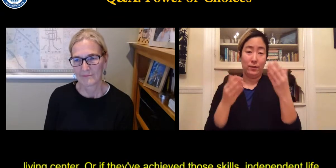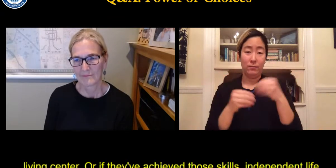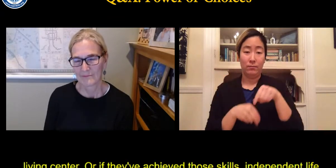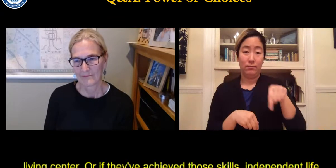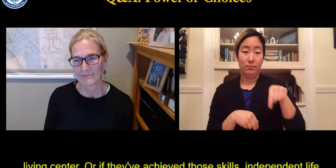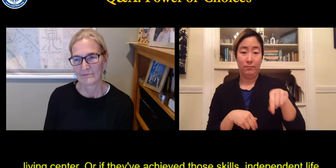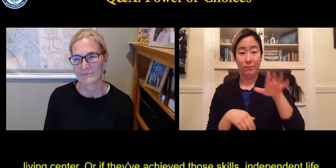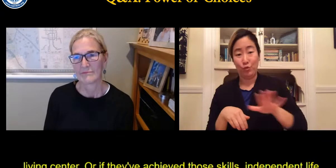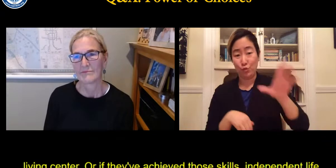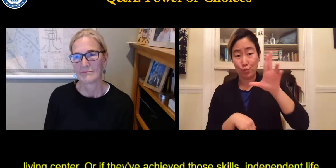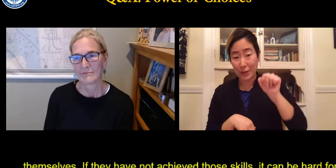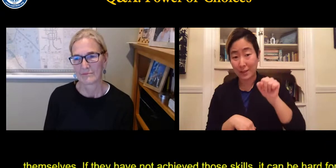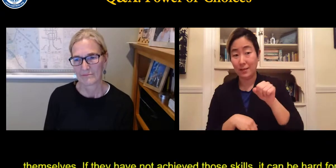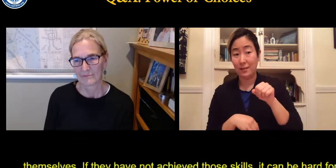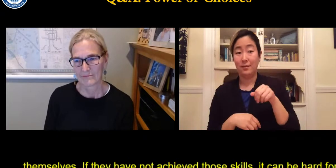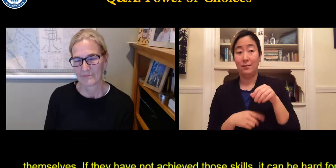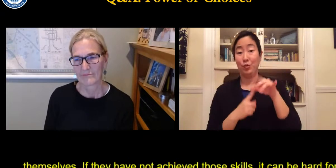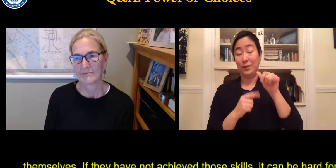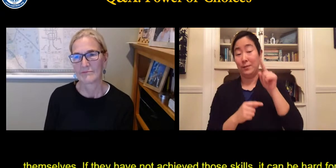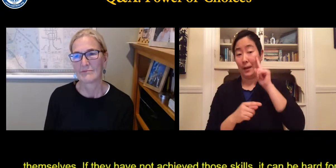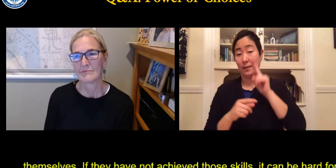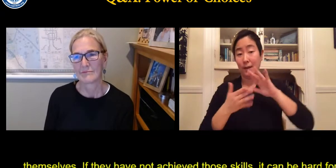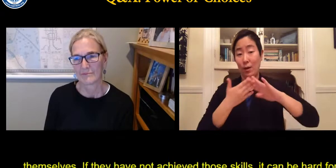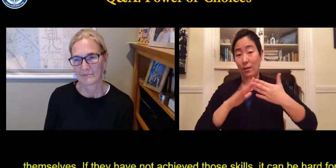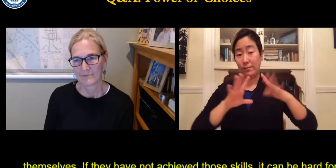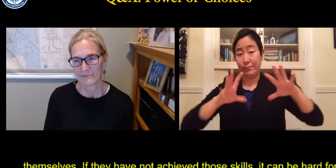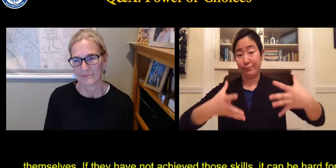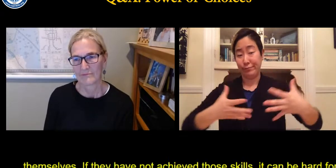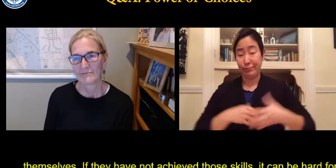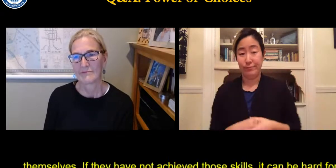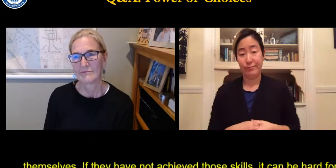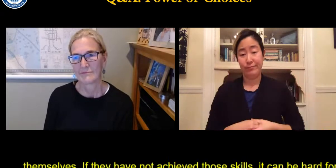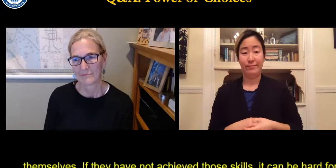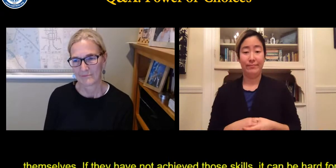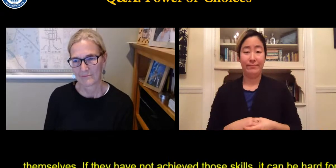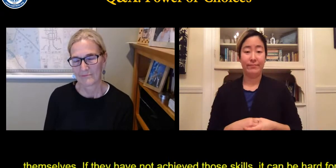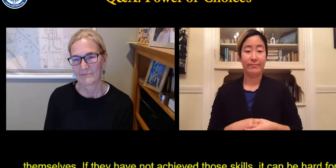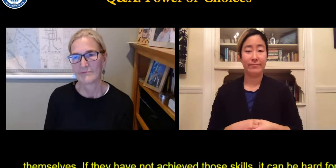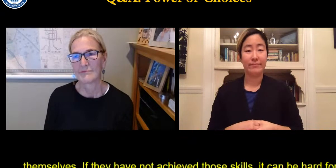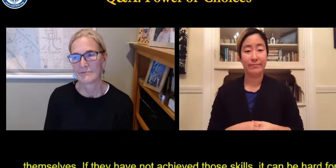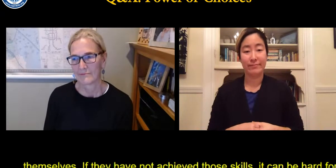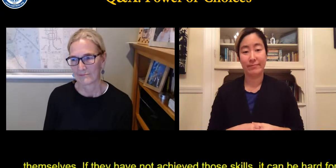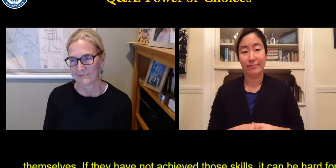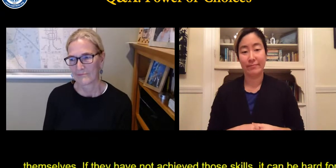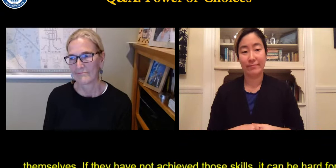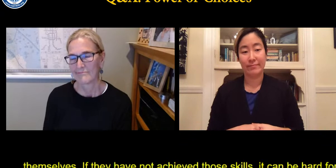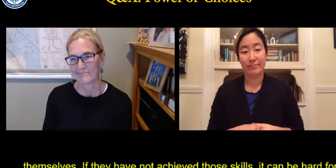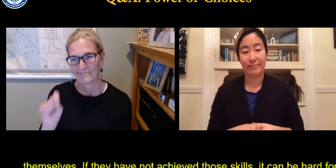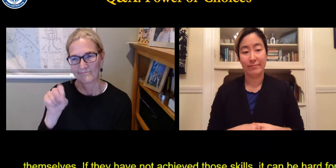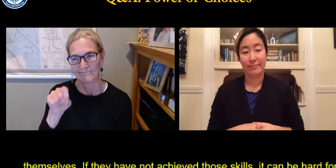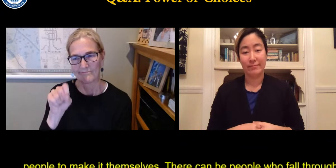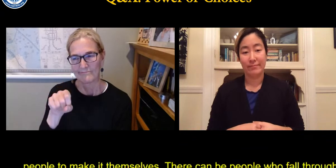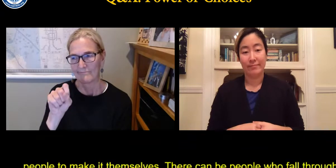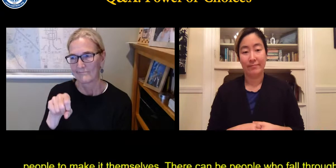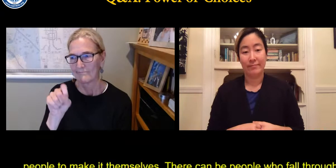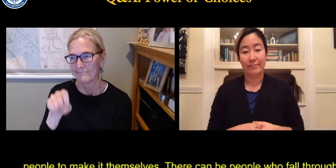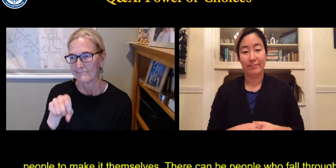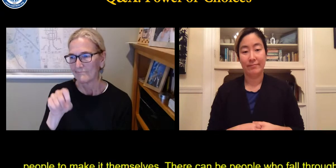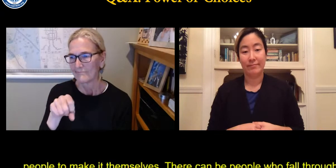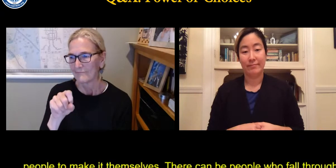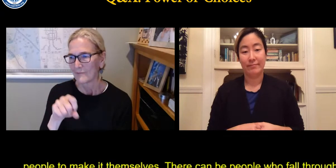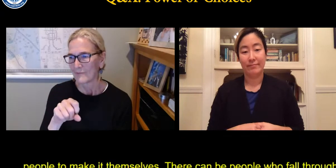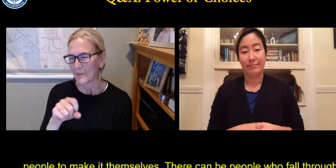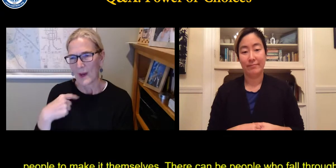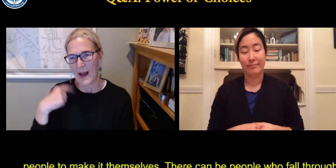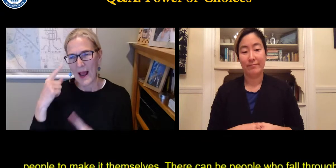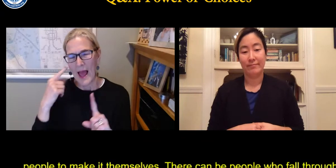we encourage everyone here within the deaf community to advocate for access to mental health services for the